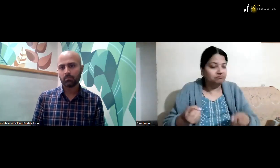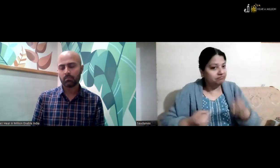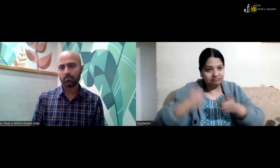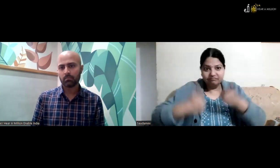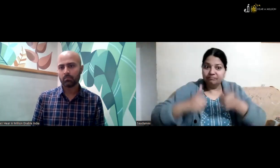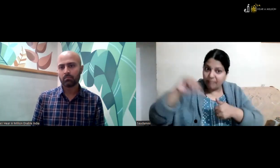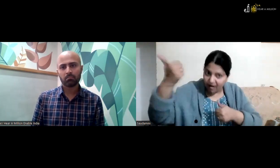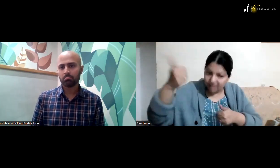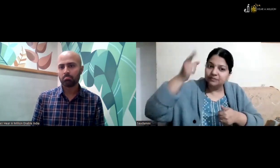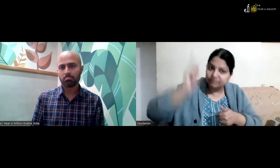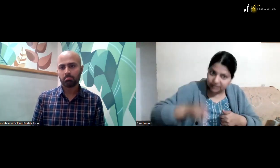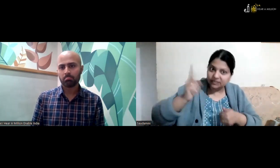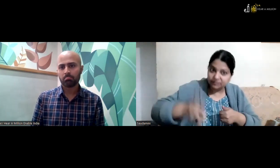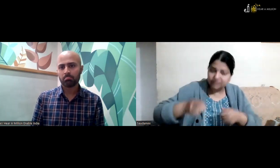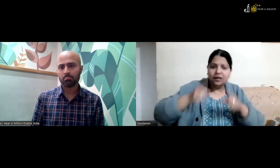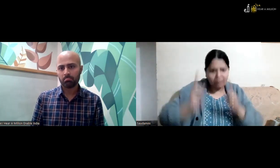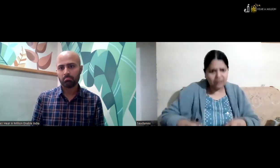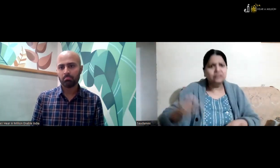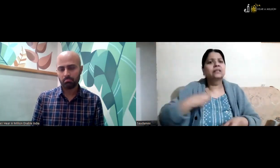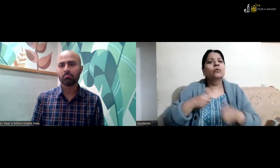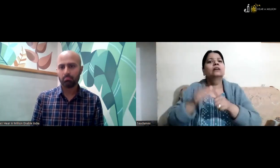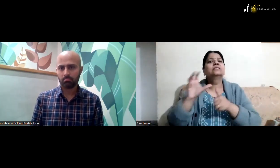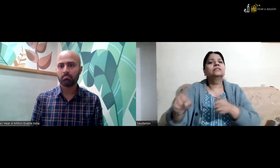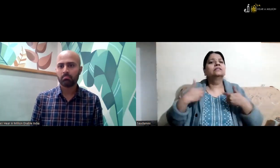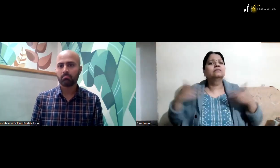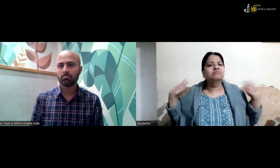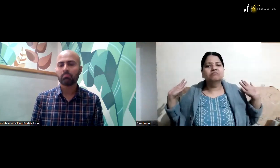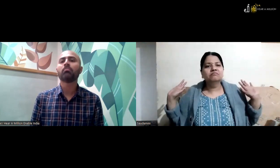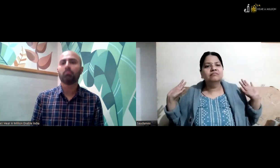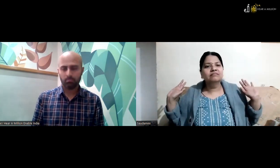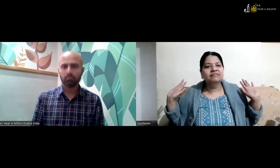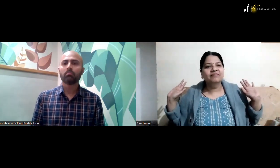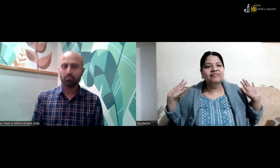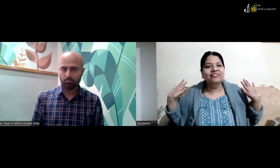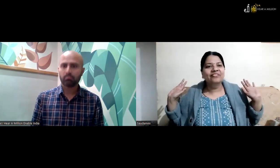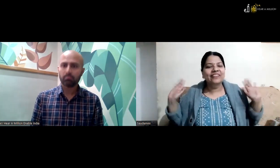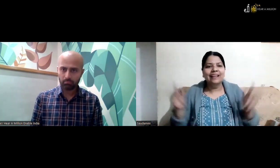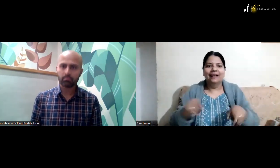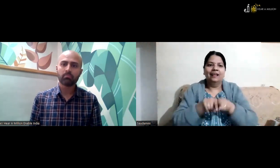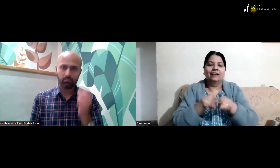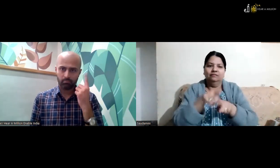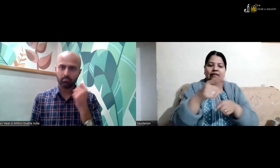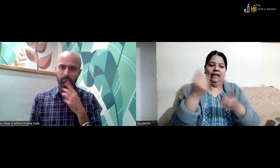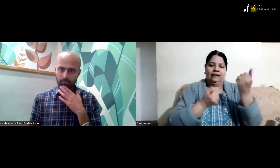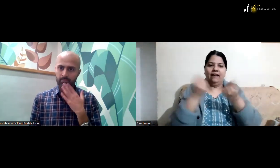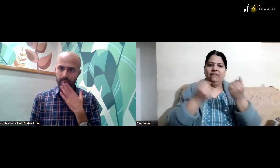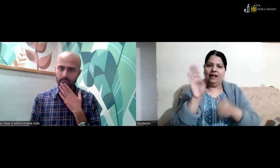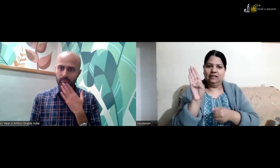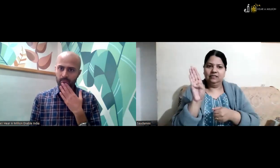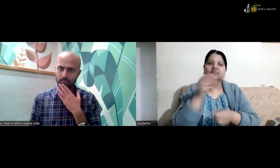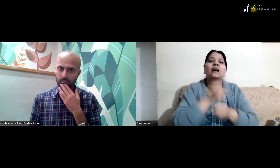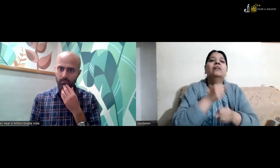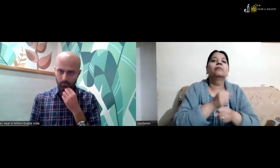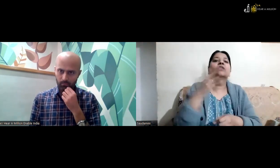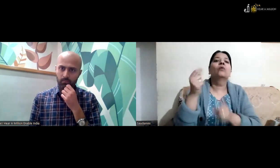is a scenario. So if you want, then you must succeed in those tests. So that is the first and